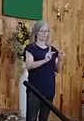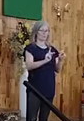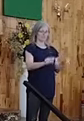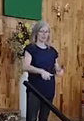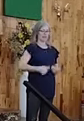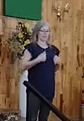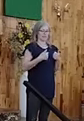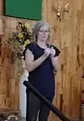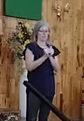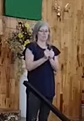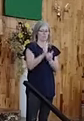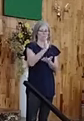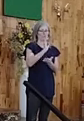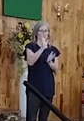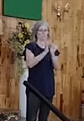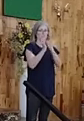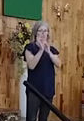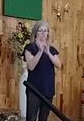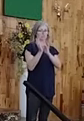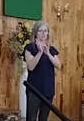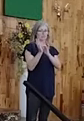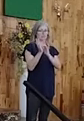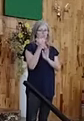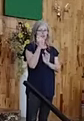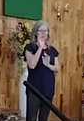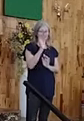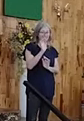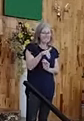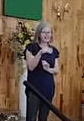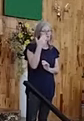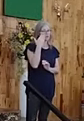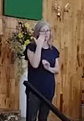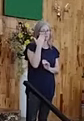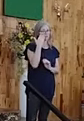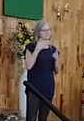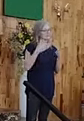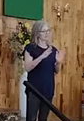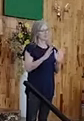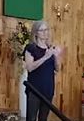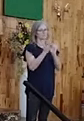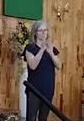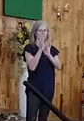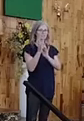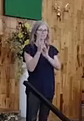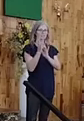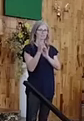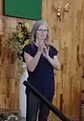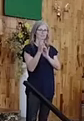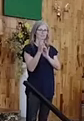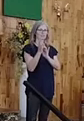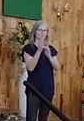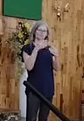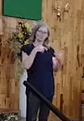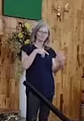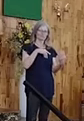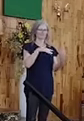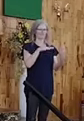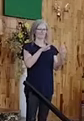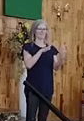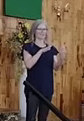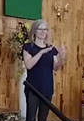Christ Jesus, because that knowledge allowed Jesus to face the worst